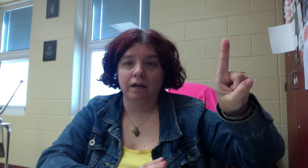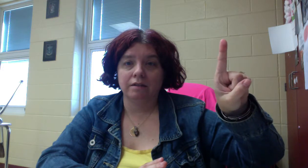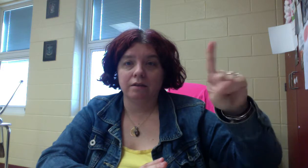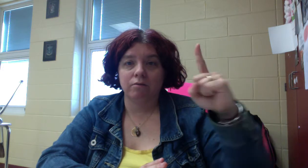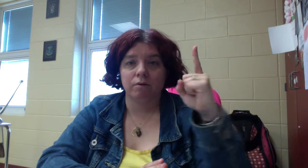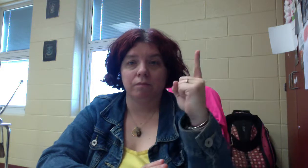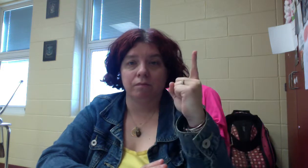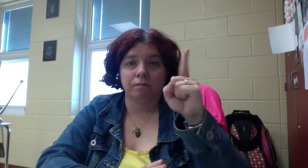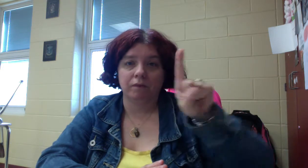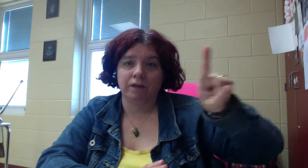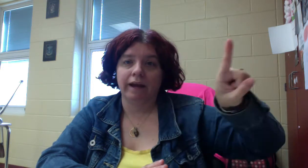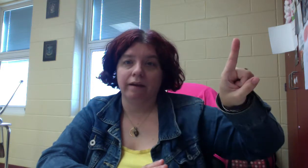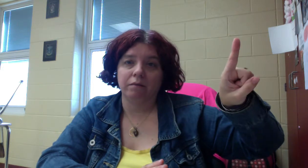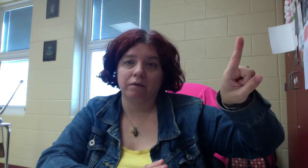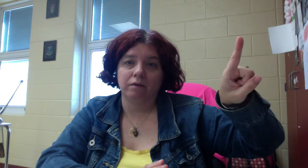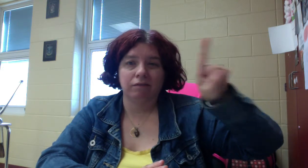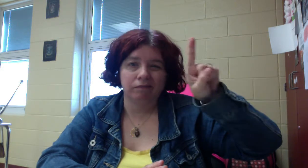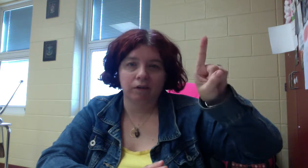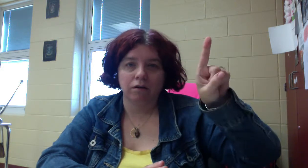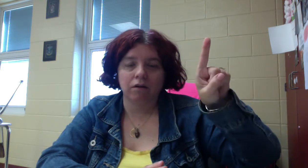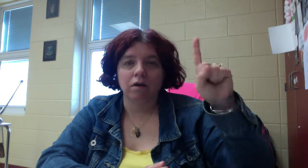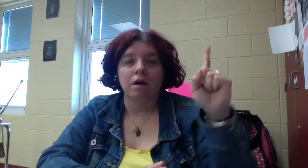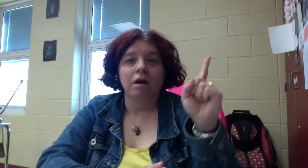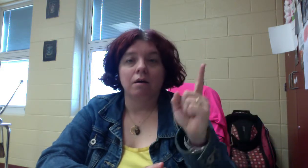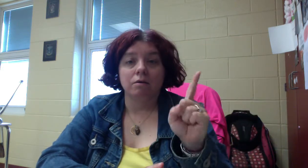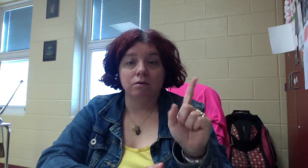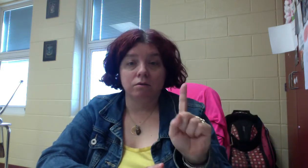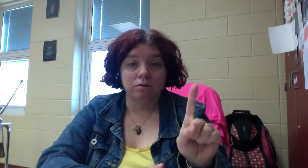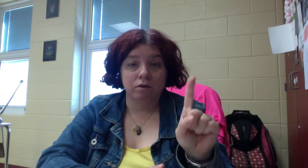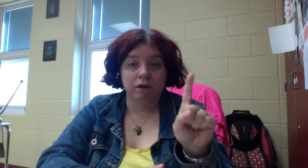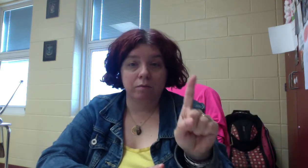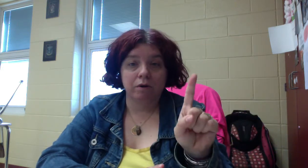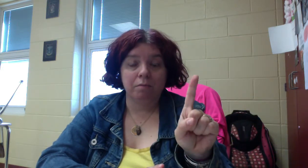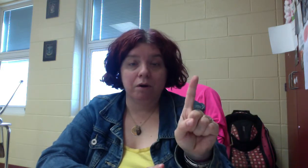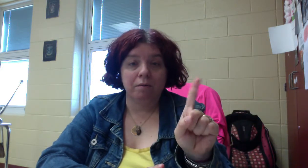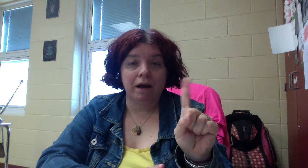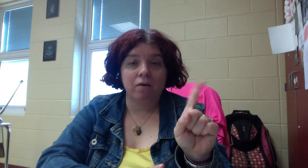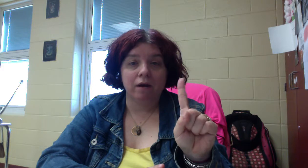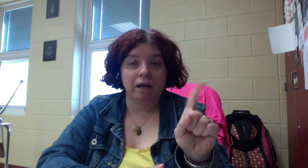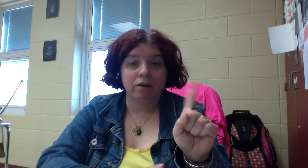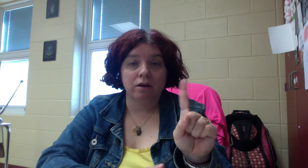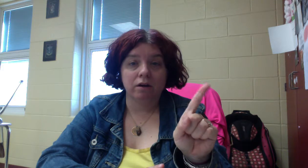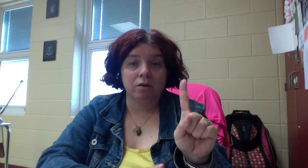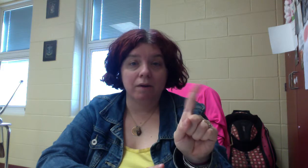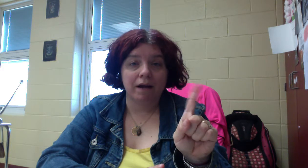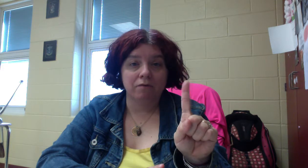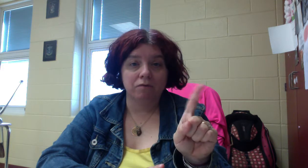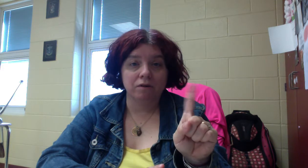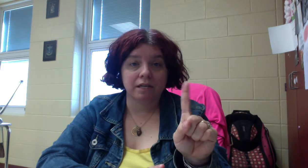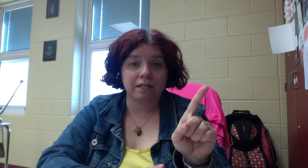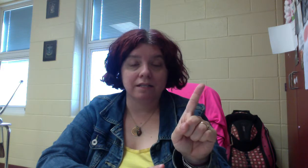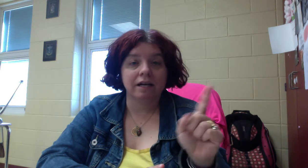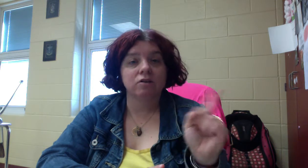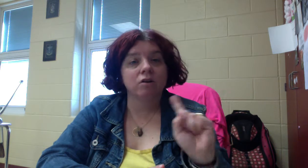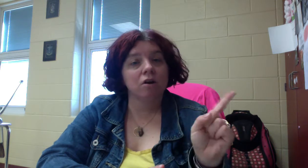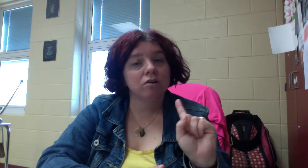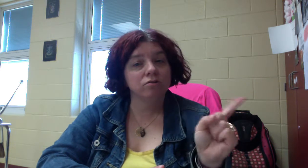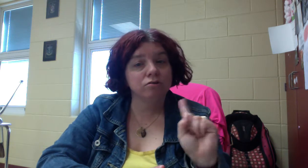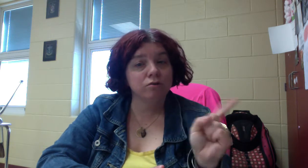see through. I can, but you know, kind of hard. You're going to put it palm out and you're going to go back and forth side to side. You can also do